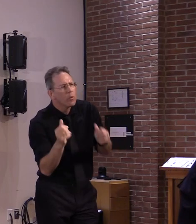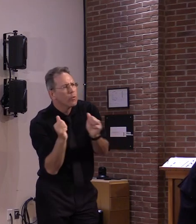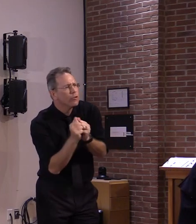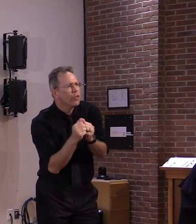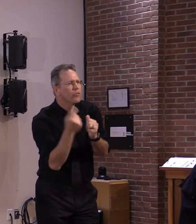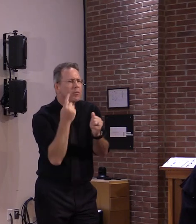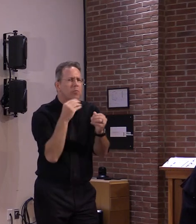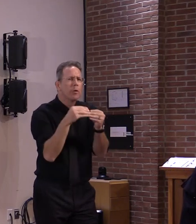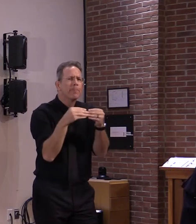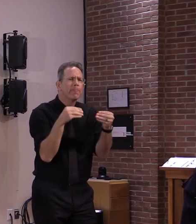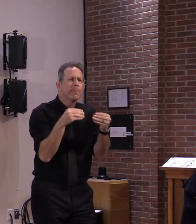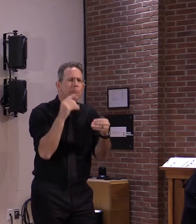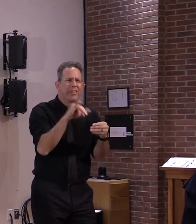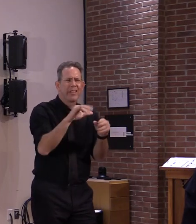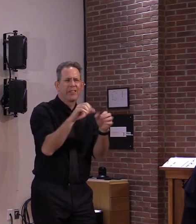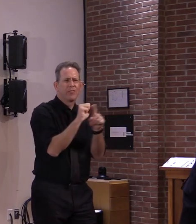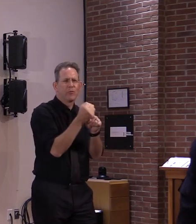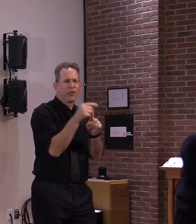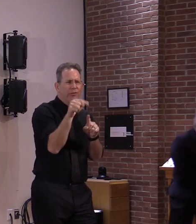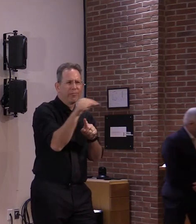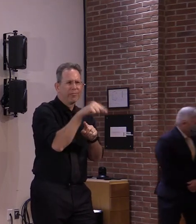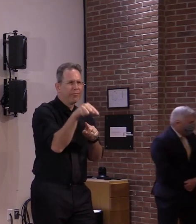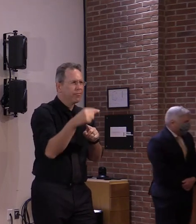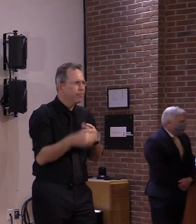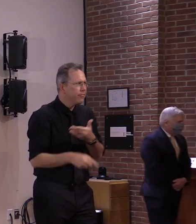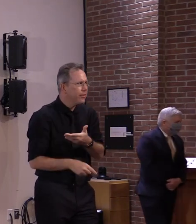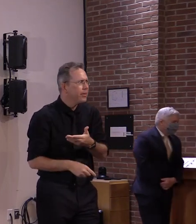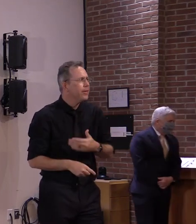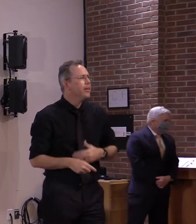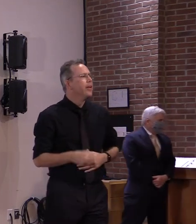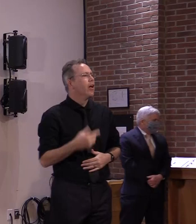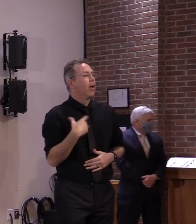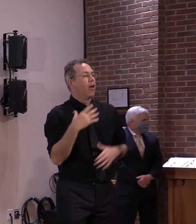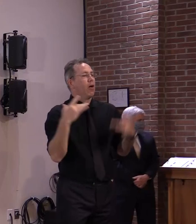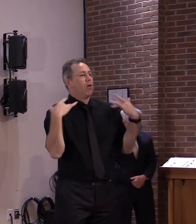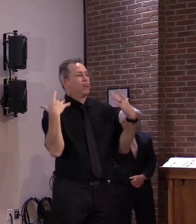maybe Secretary Curley is on the line. She could respond.